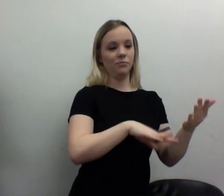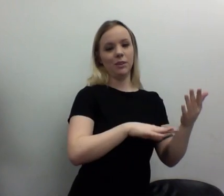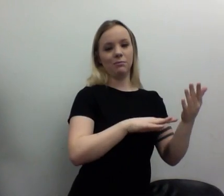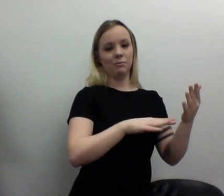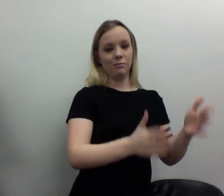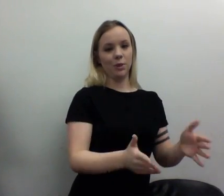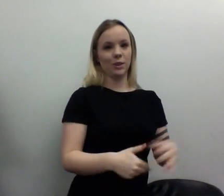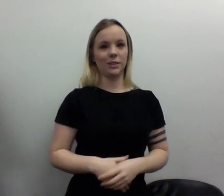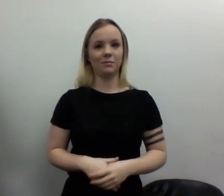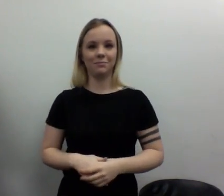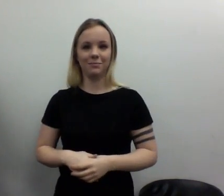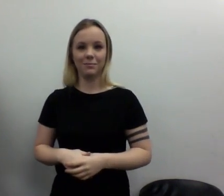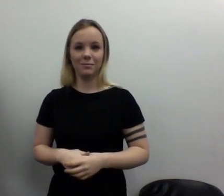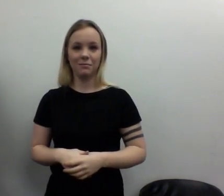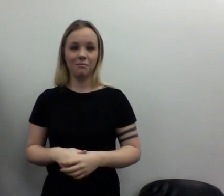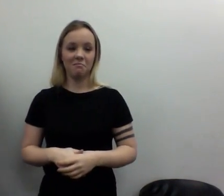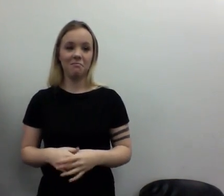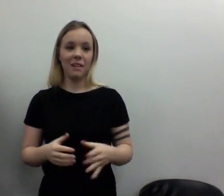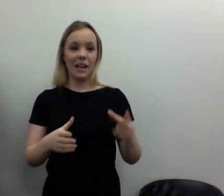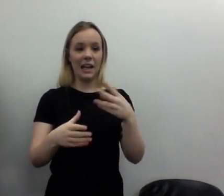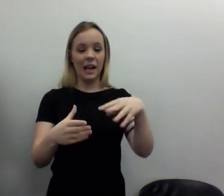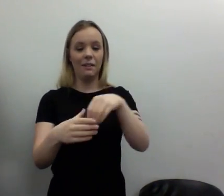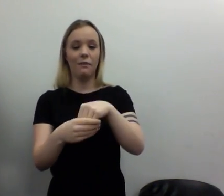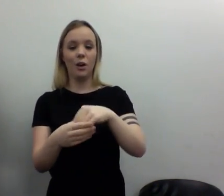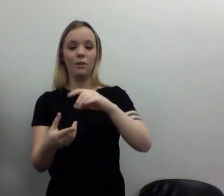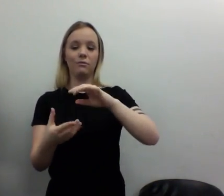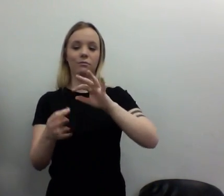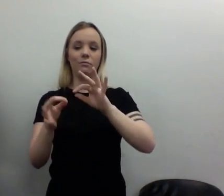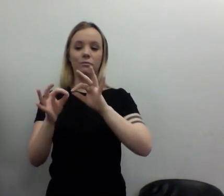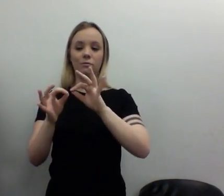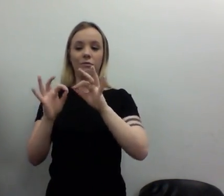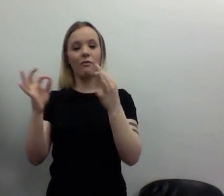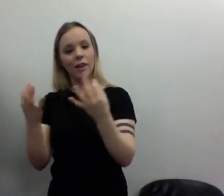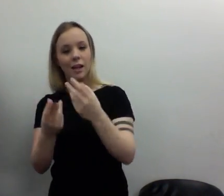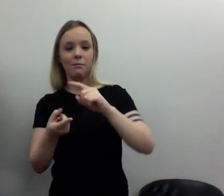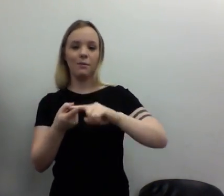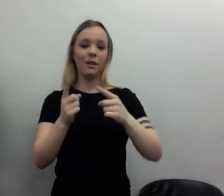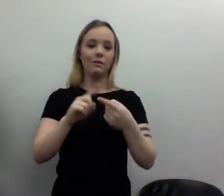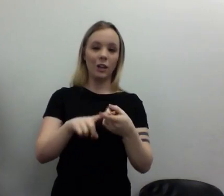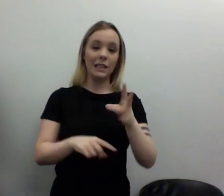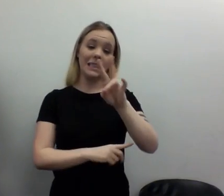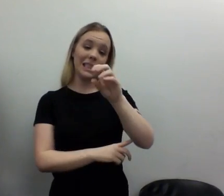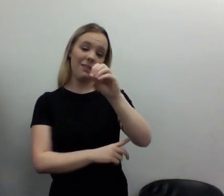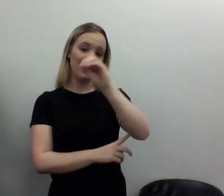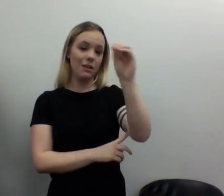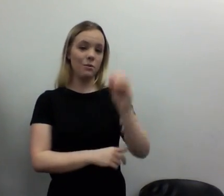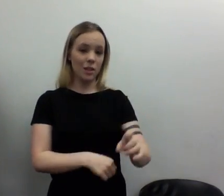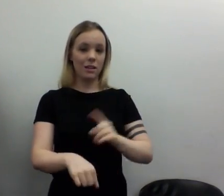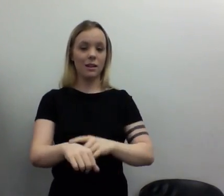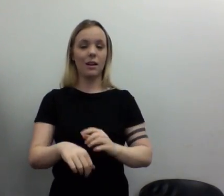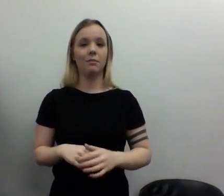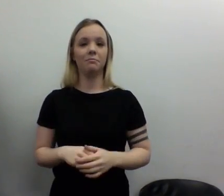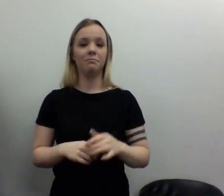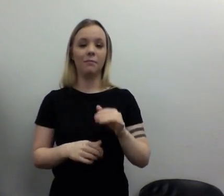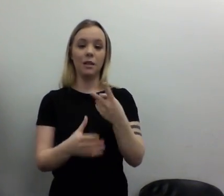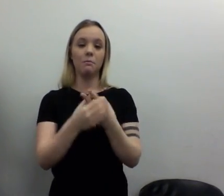they involve friends or family about 70% of the time. That's in the United States and in Austria. But